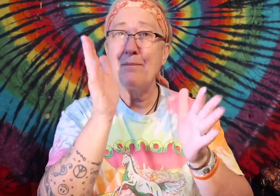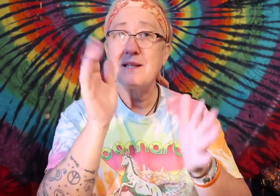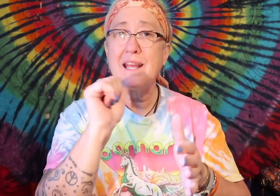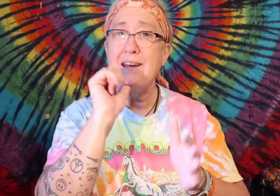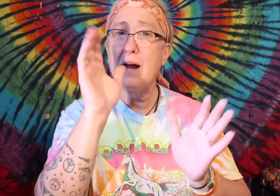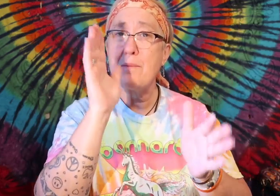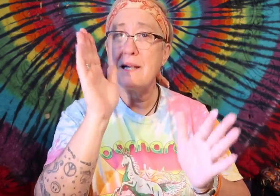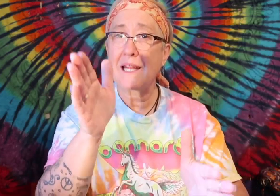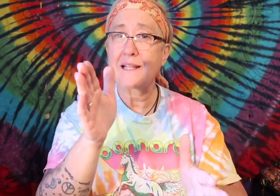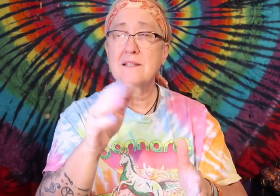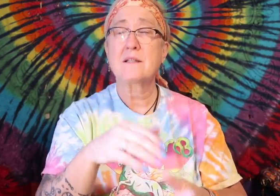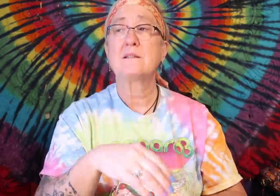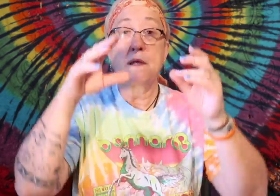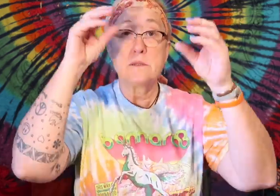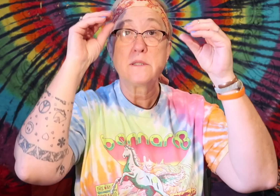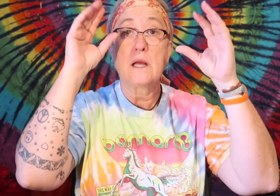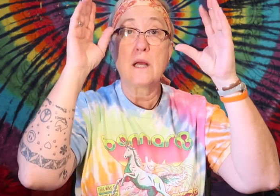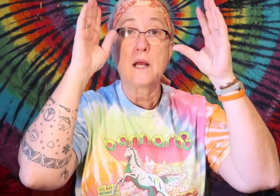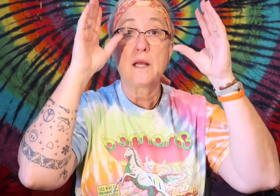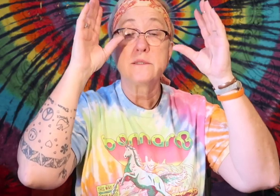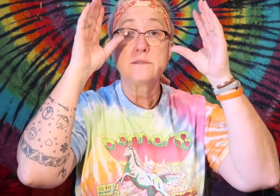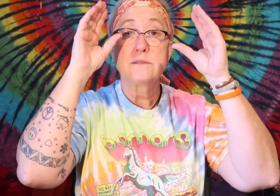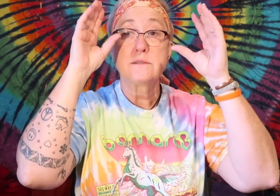She wasn't paying attention. She wasn't paying attention at all.